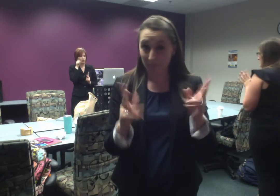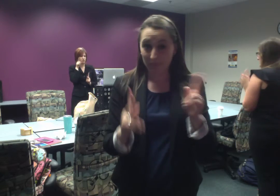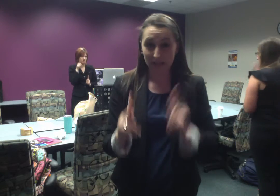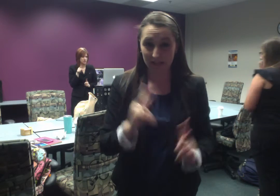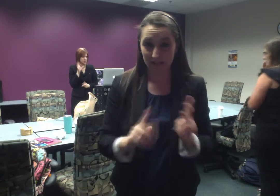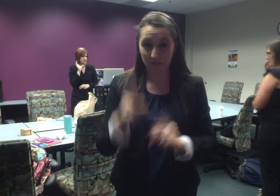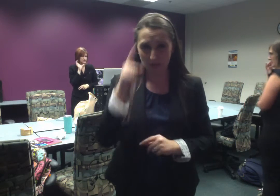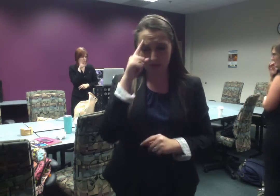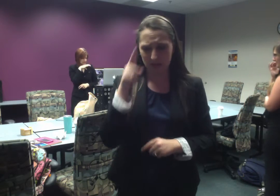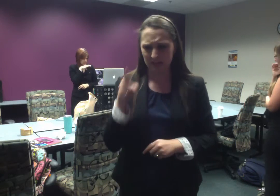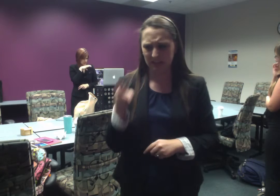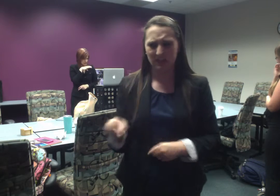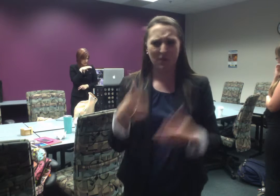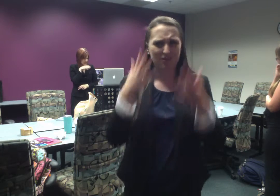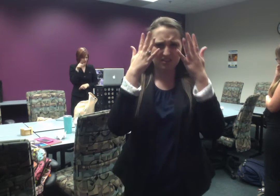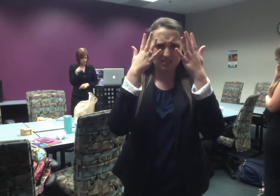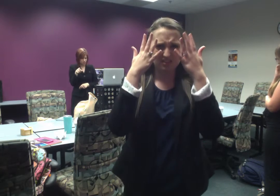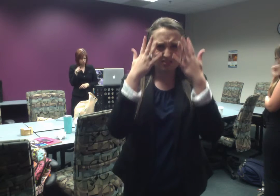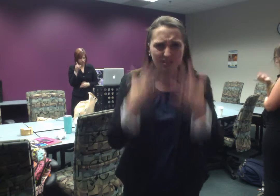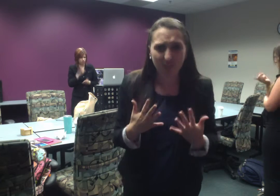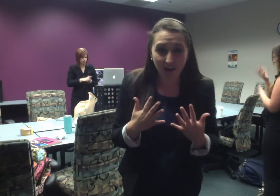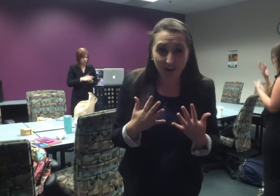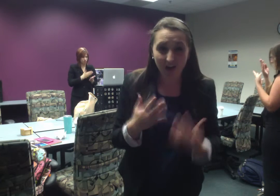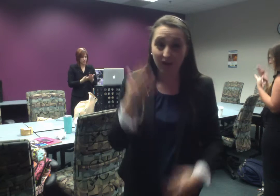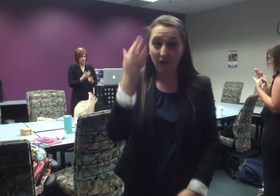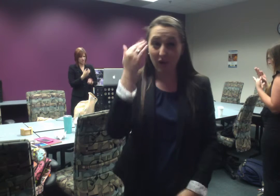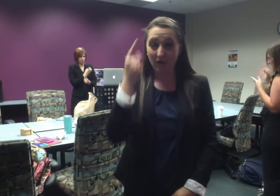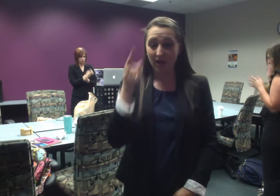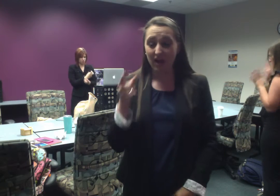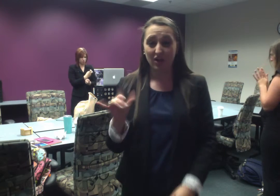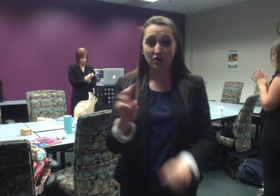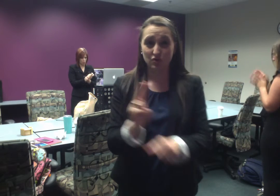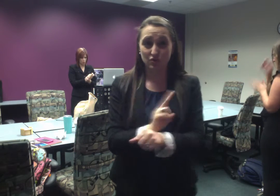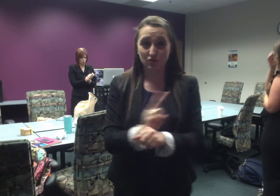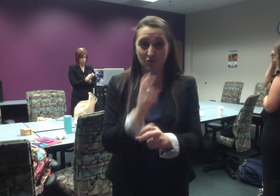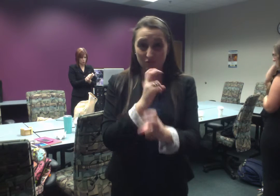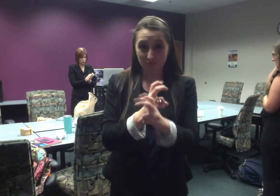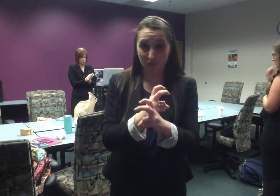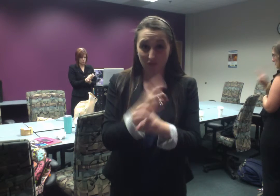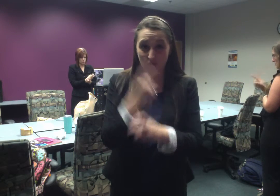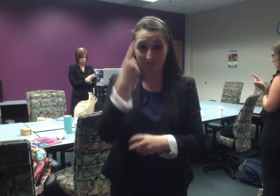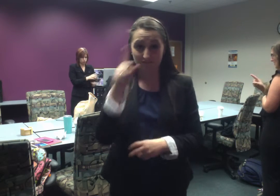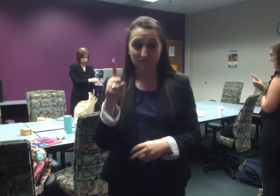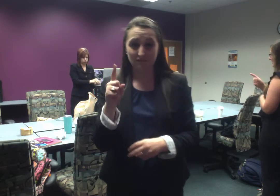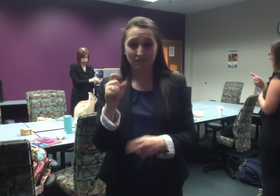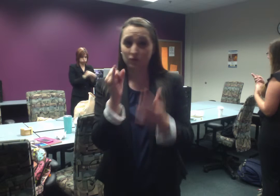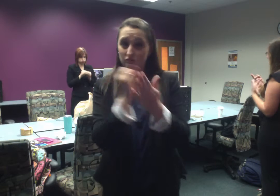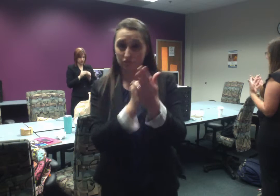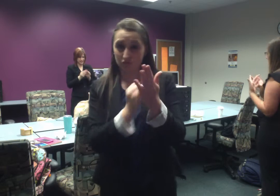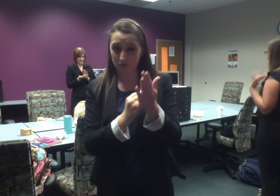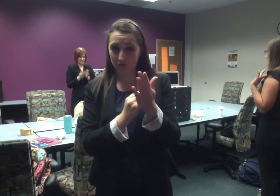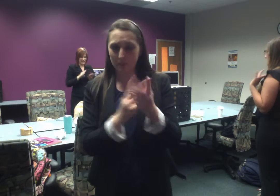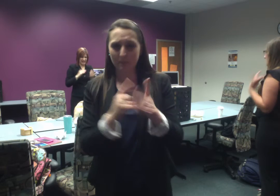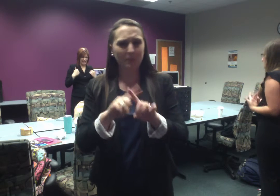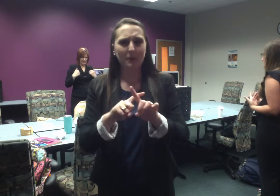thought that the shapes were the beautiful thing. And she didn't think that, she wasn't really thinking about it being a bone. She just